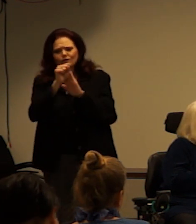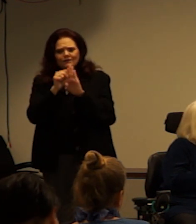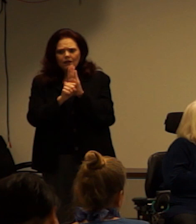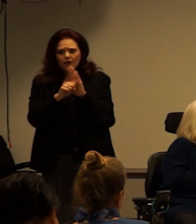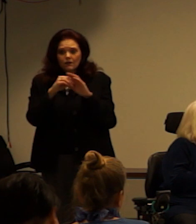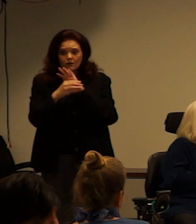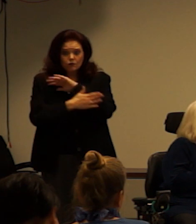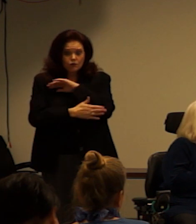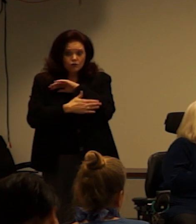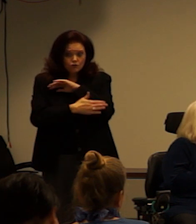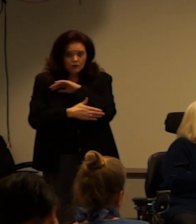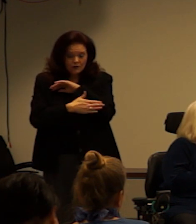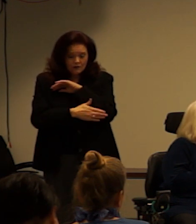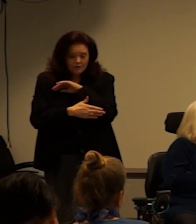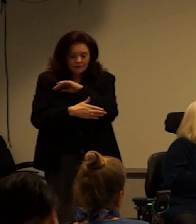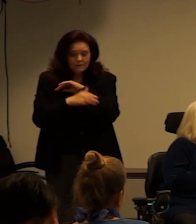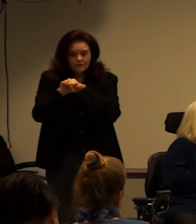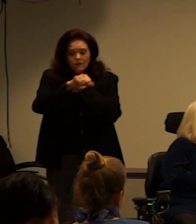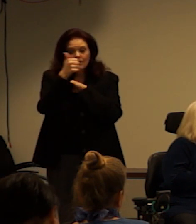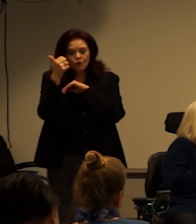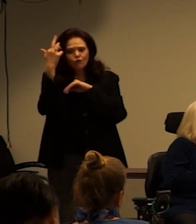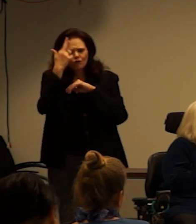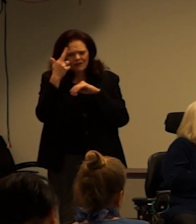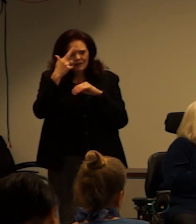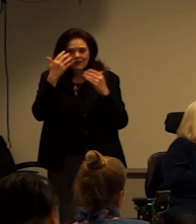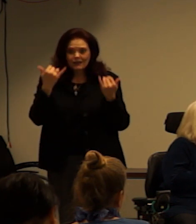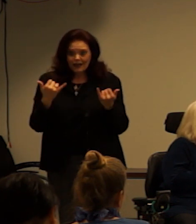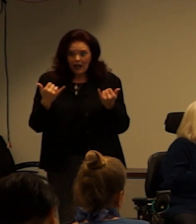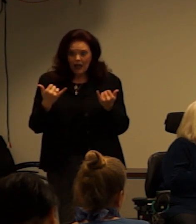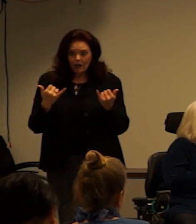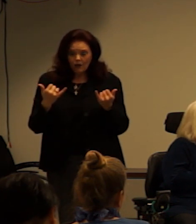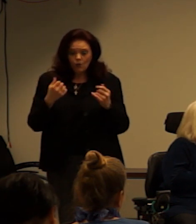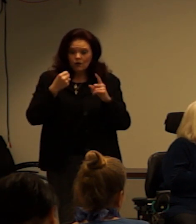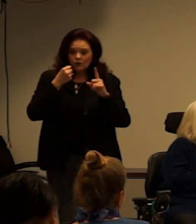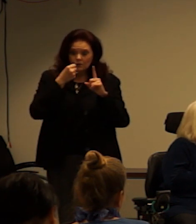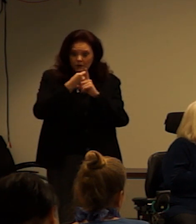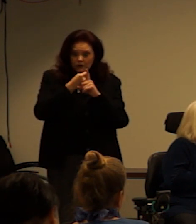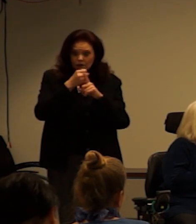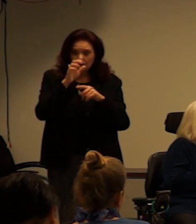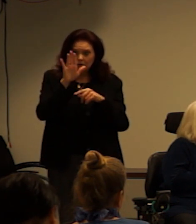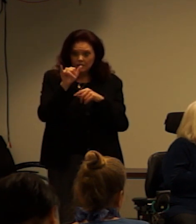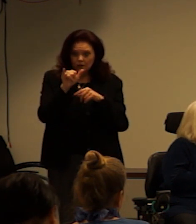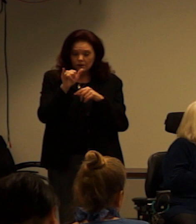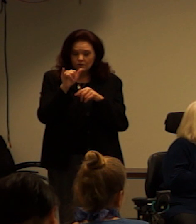Okay? So that's the other reason. So now we're affected by